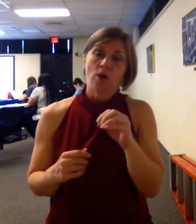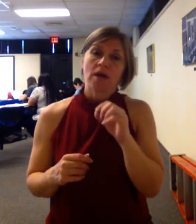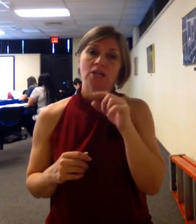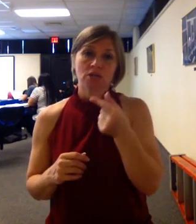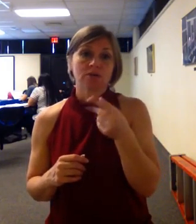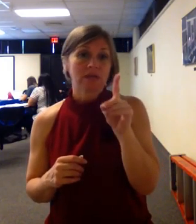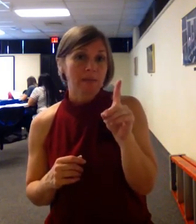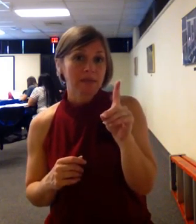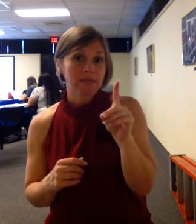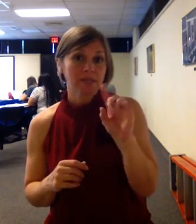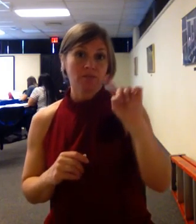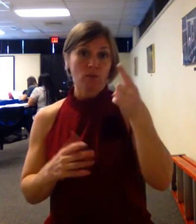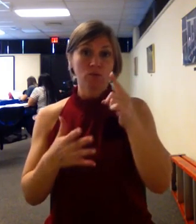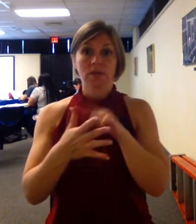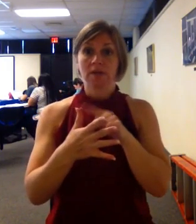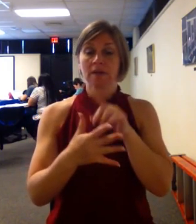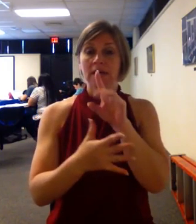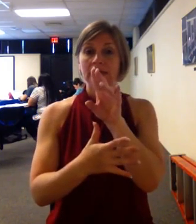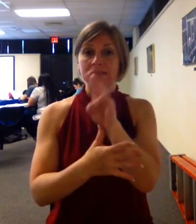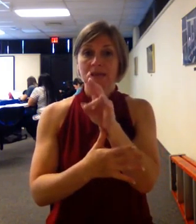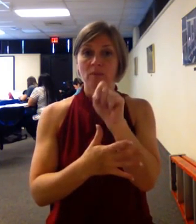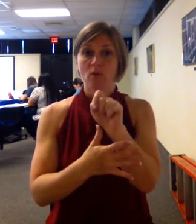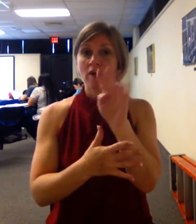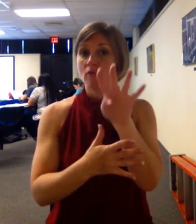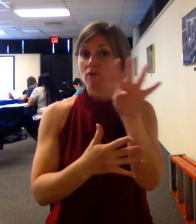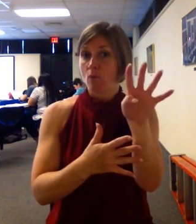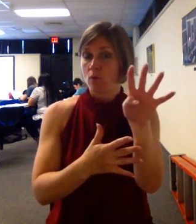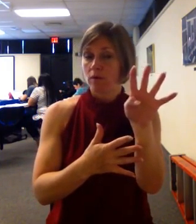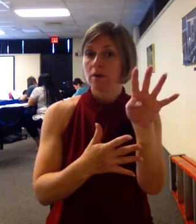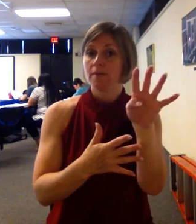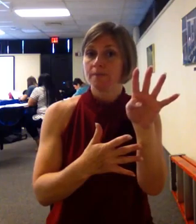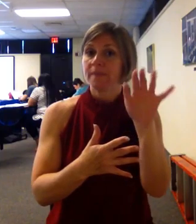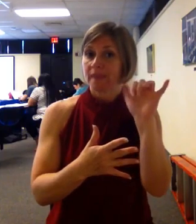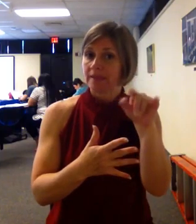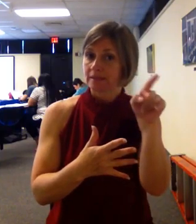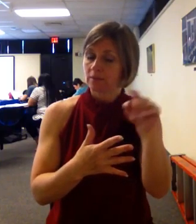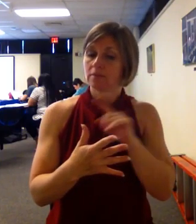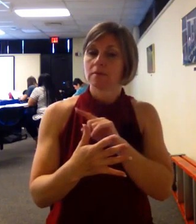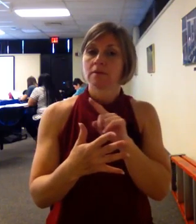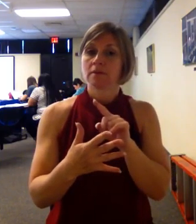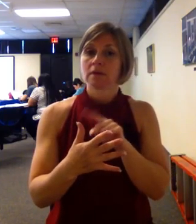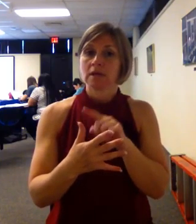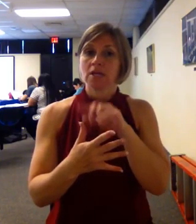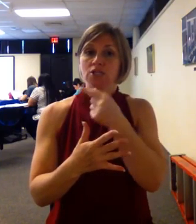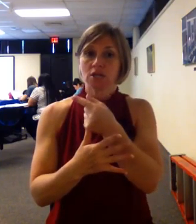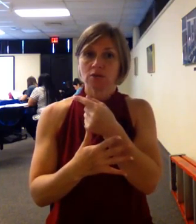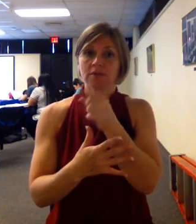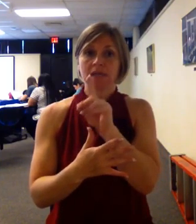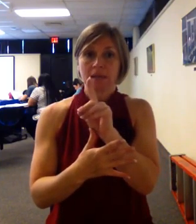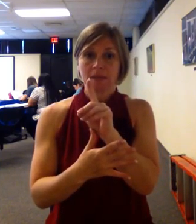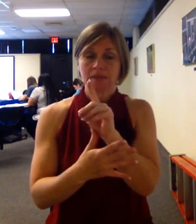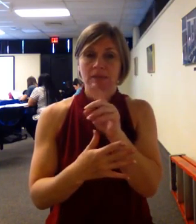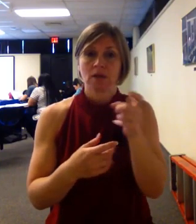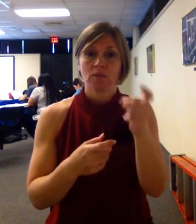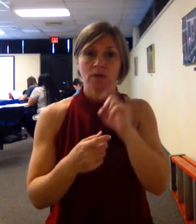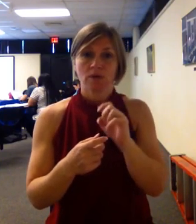first one listed, so the 7.44 is the first return listed, that's theirs. So general dynamics returned 7.44%,